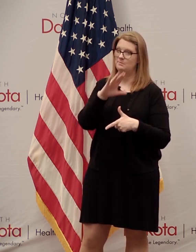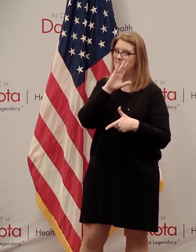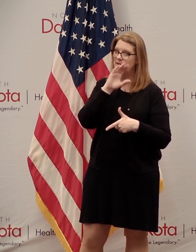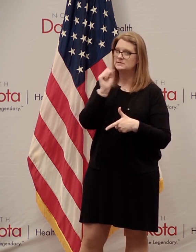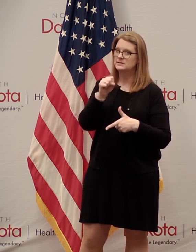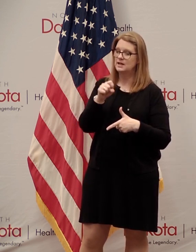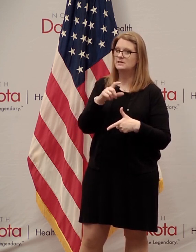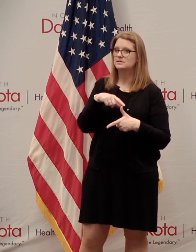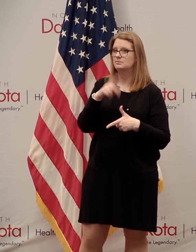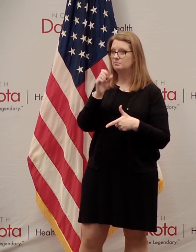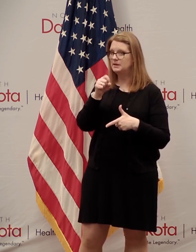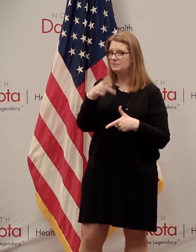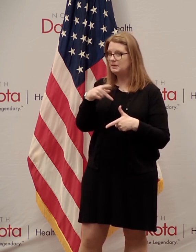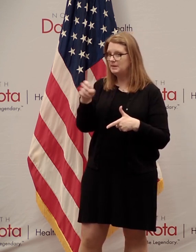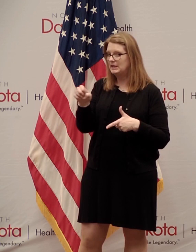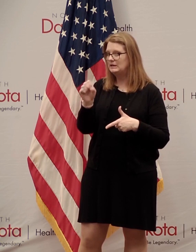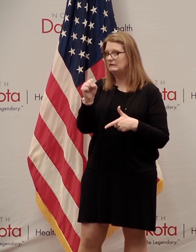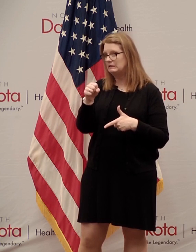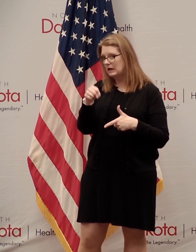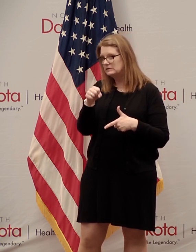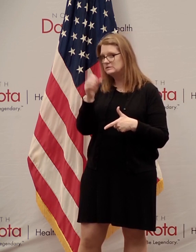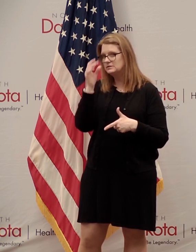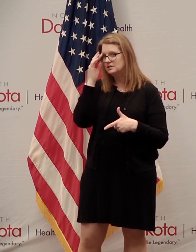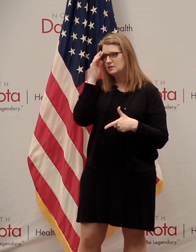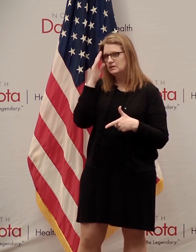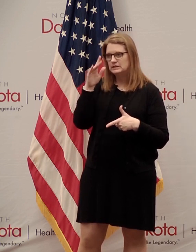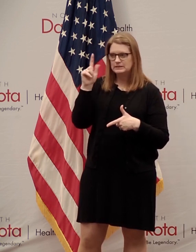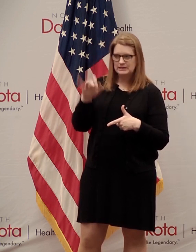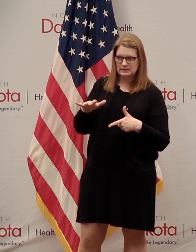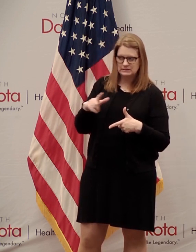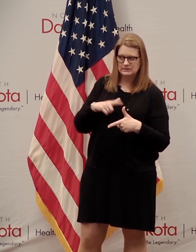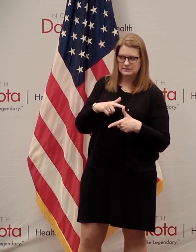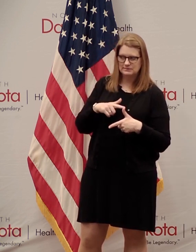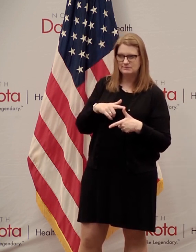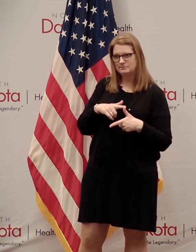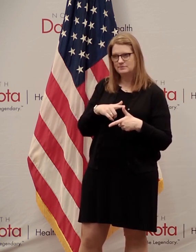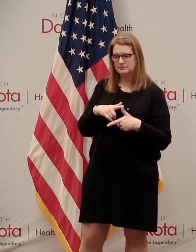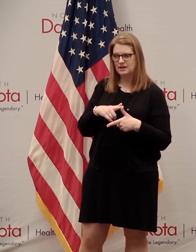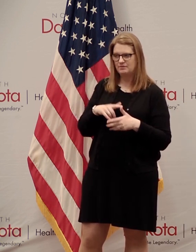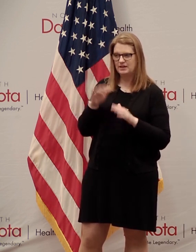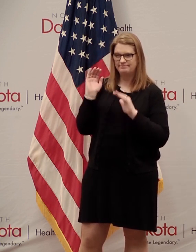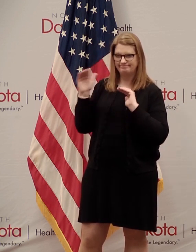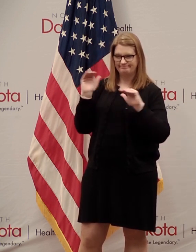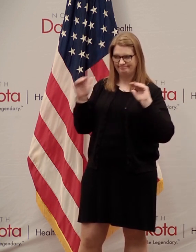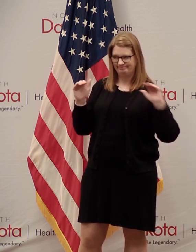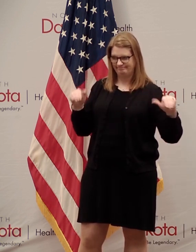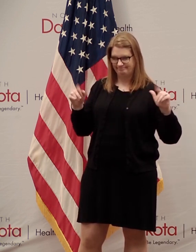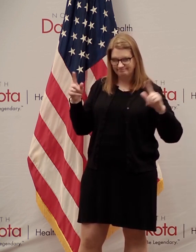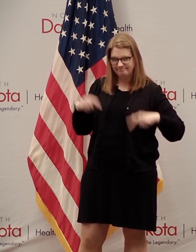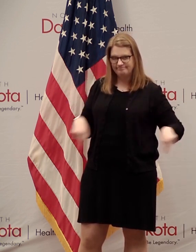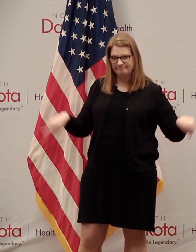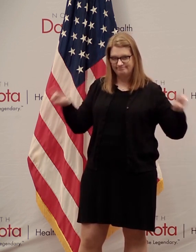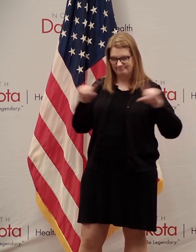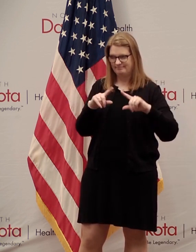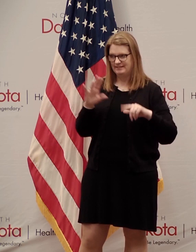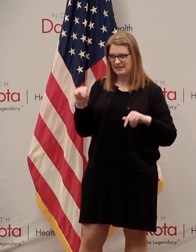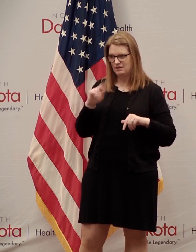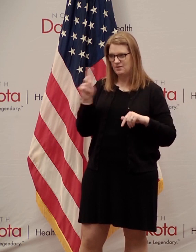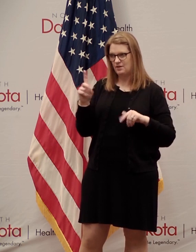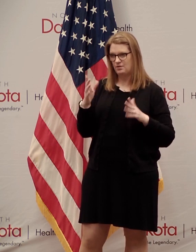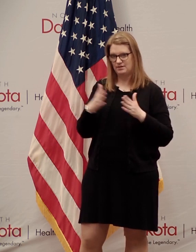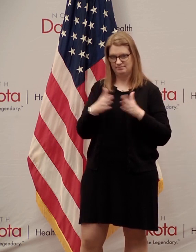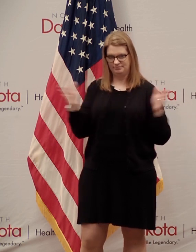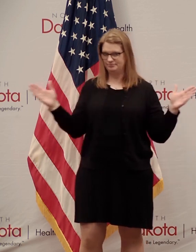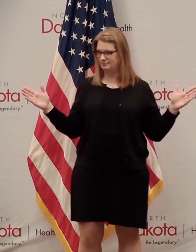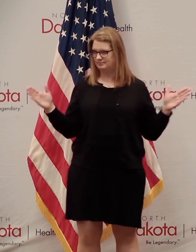Do we have enough PPE? It sure looks that way. You know, testing, as I said today, put out a call for everybody. We've got a North Dakota wide,